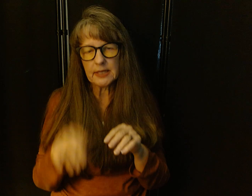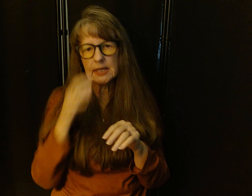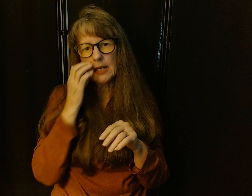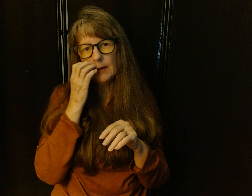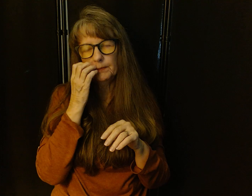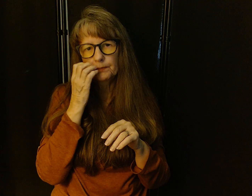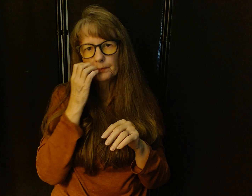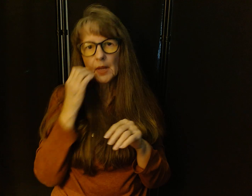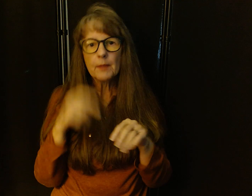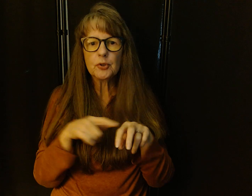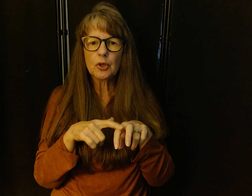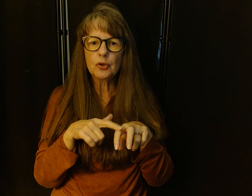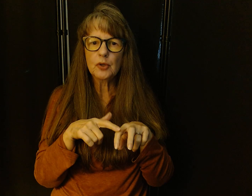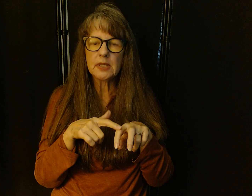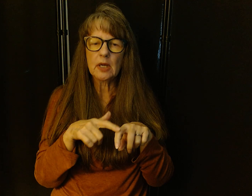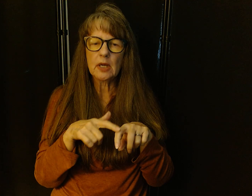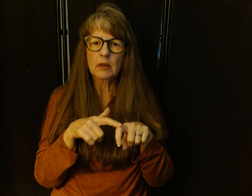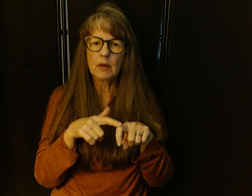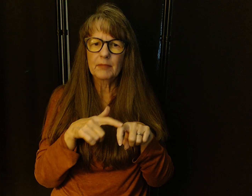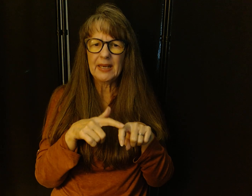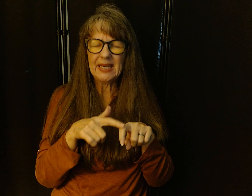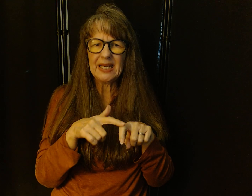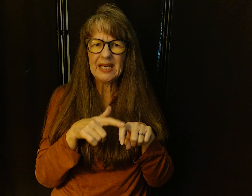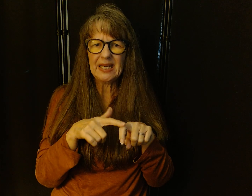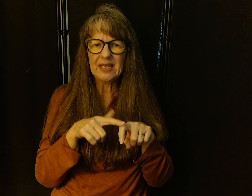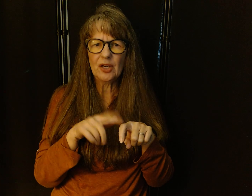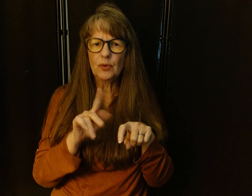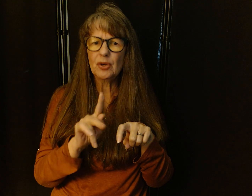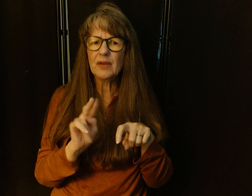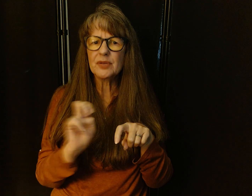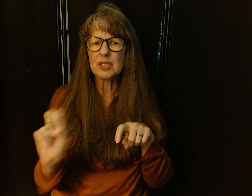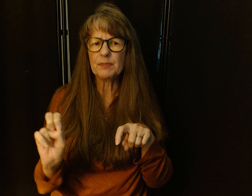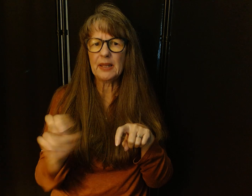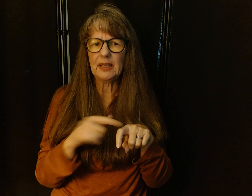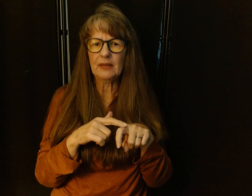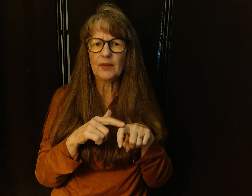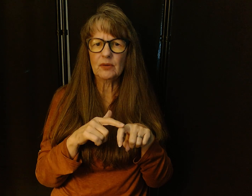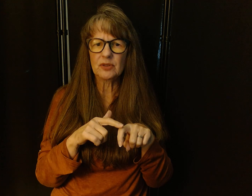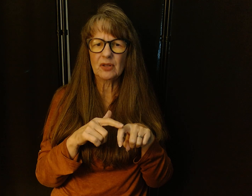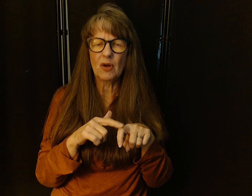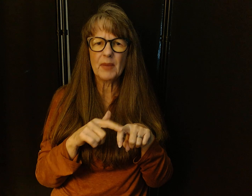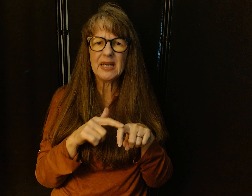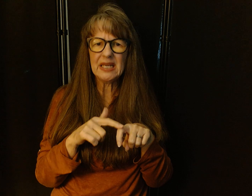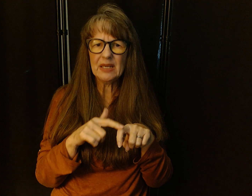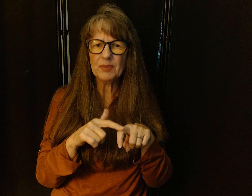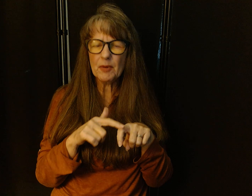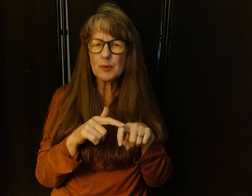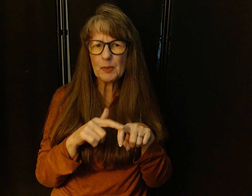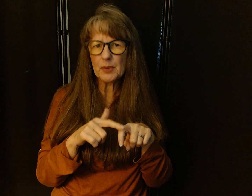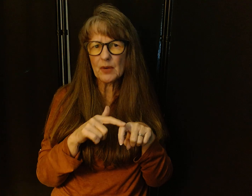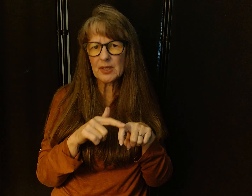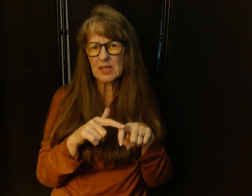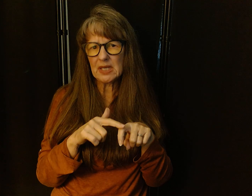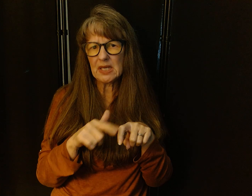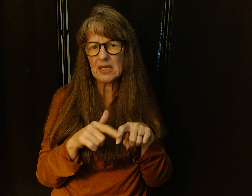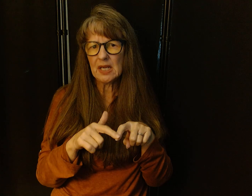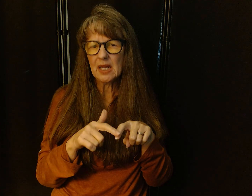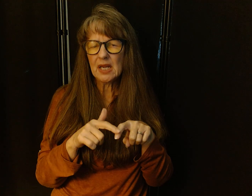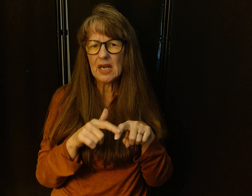up. But because you could say, oh, my knee, and you could even spell it if they don't say, oh, my knee. But most people would know that's a knee and an